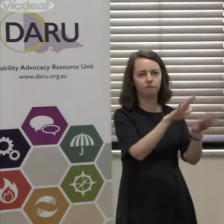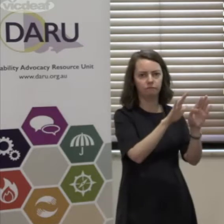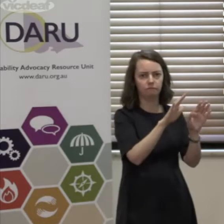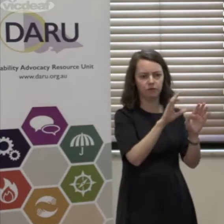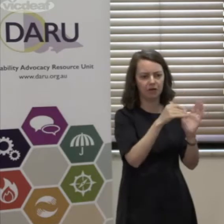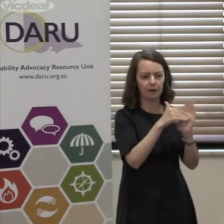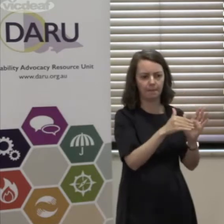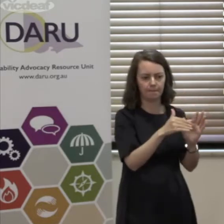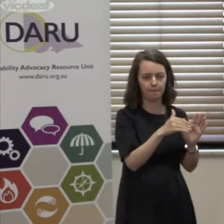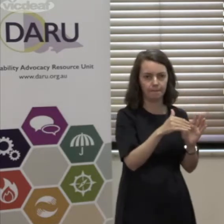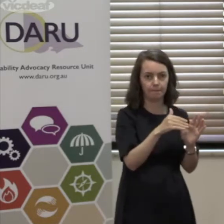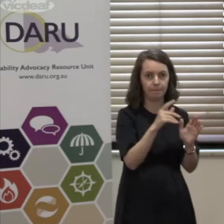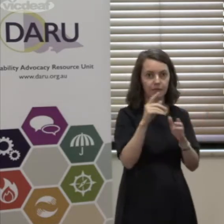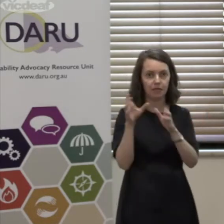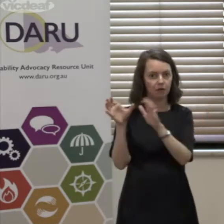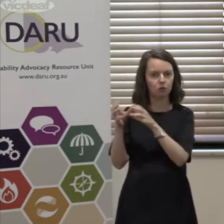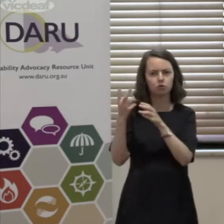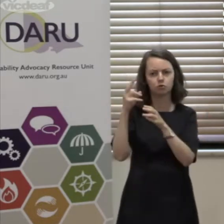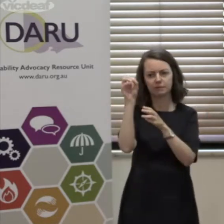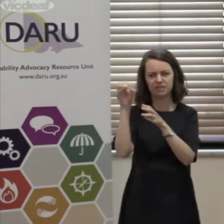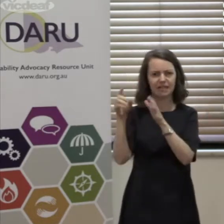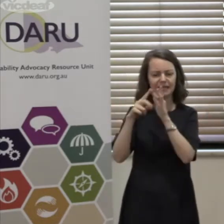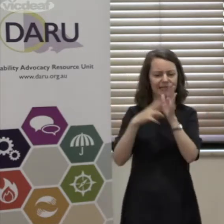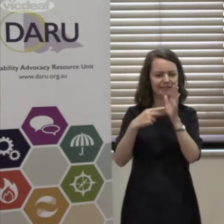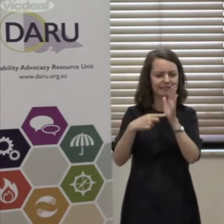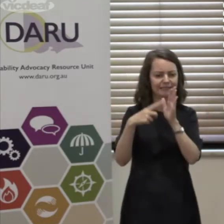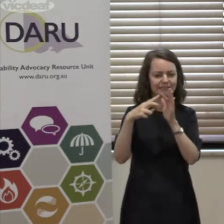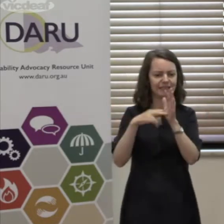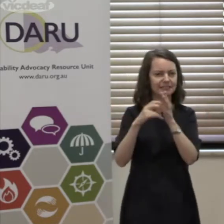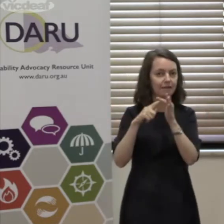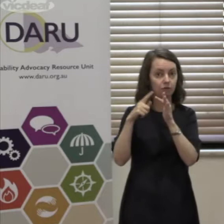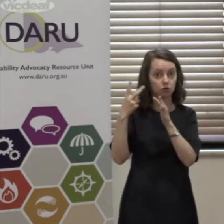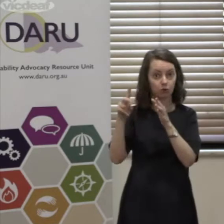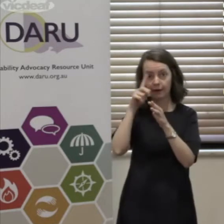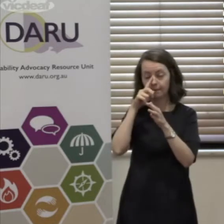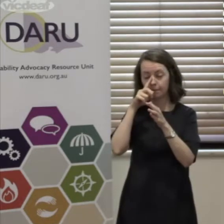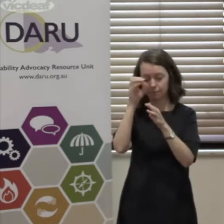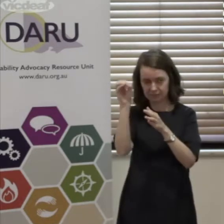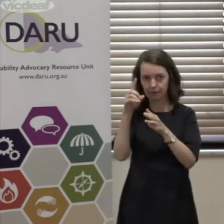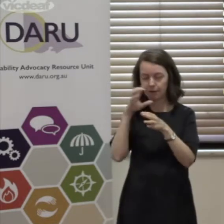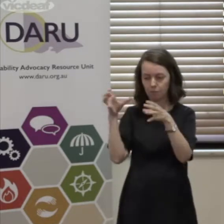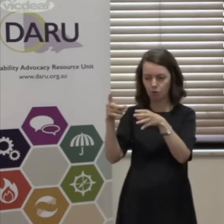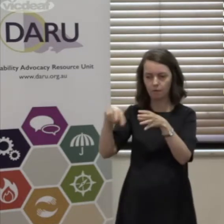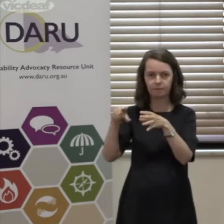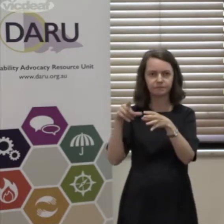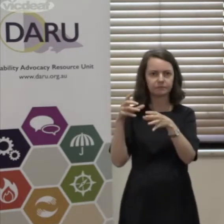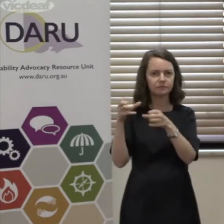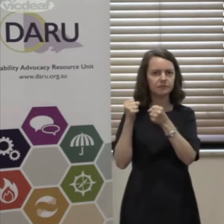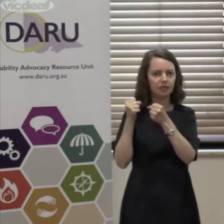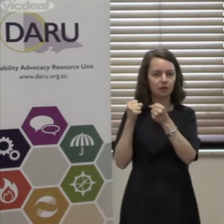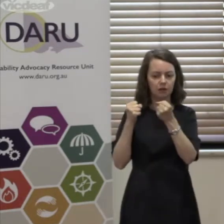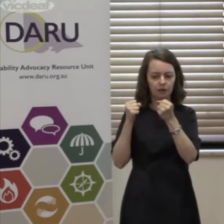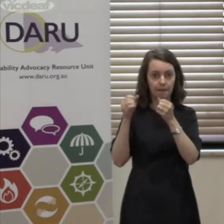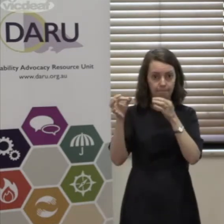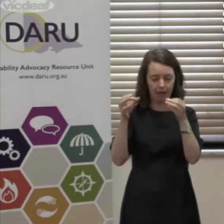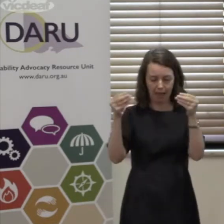it. And it's the people in the intensive stream, that 20% of people, who will actually get support coordination in their plans.